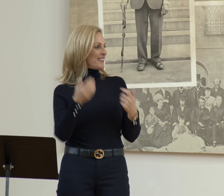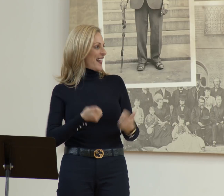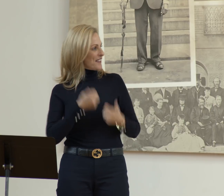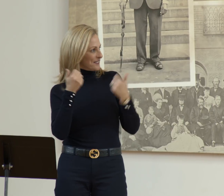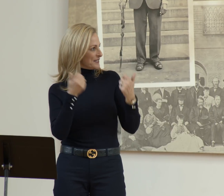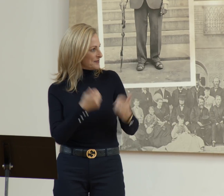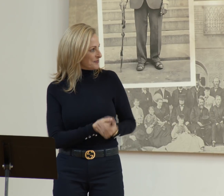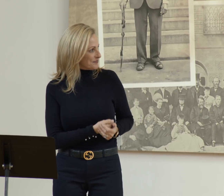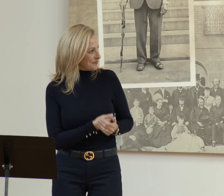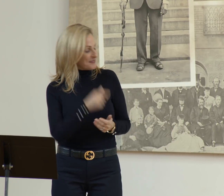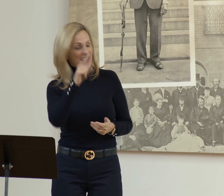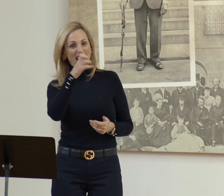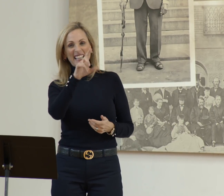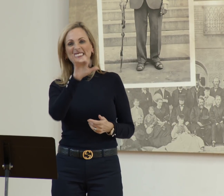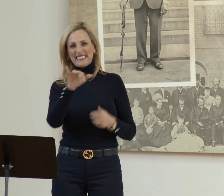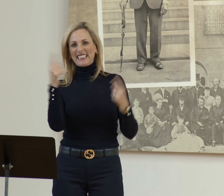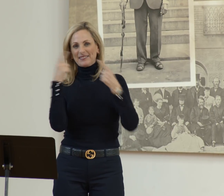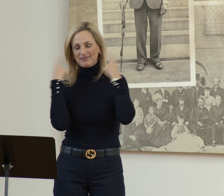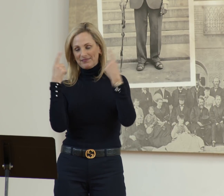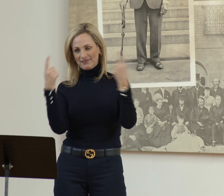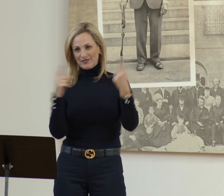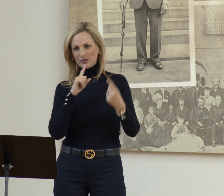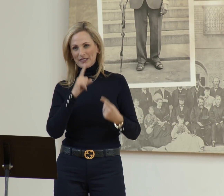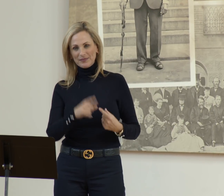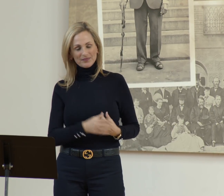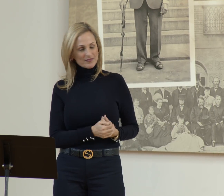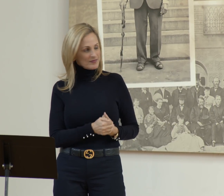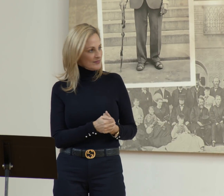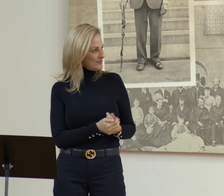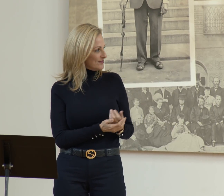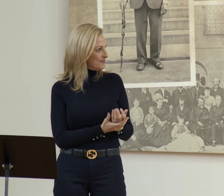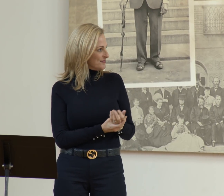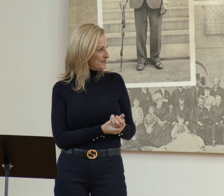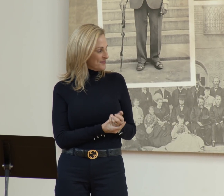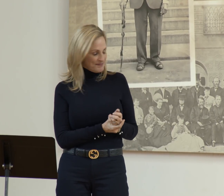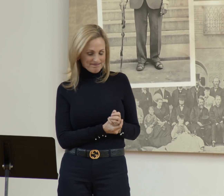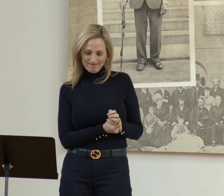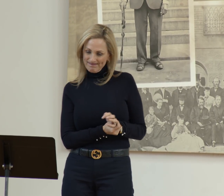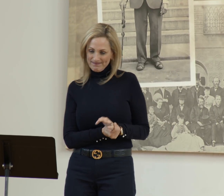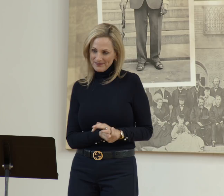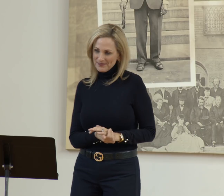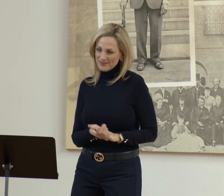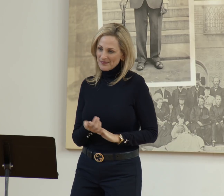Today we celebrate the life and legacy of Bernard Bragg.